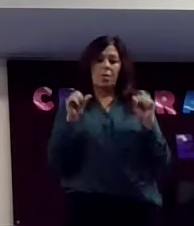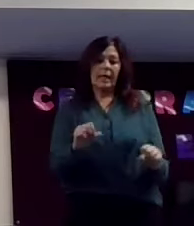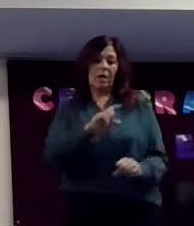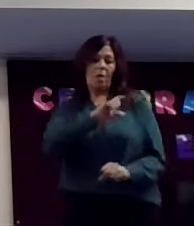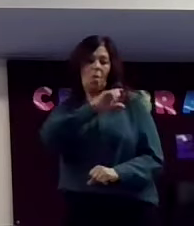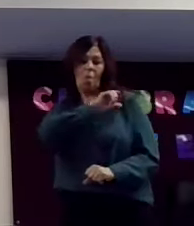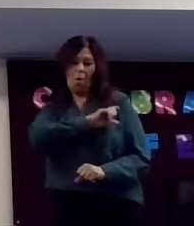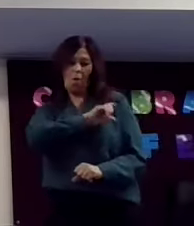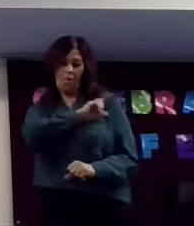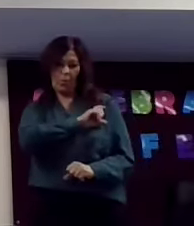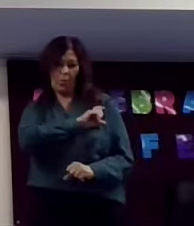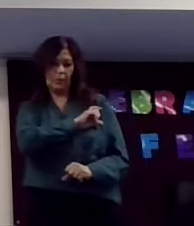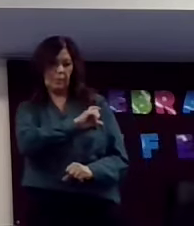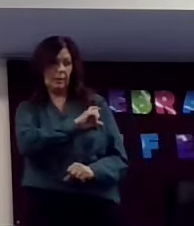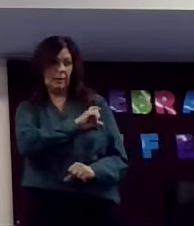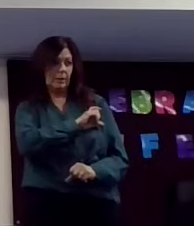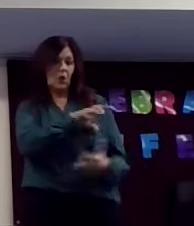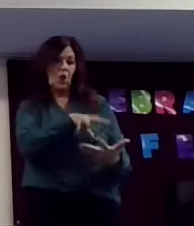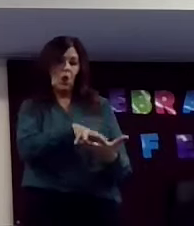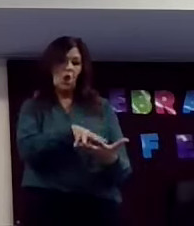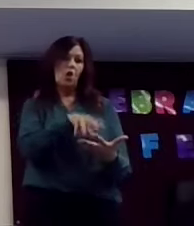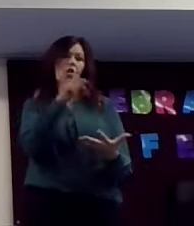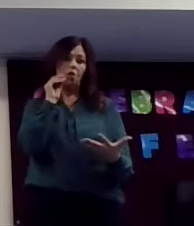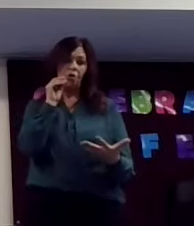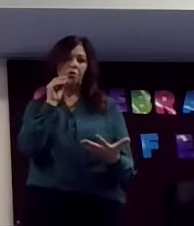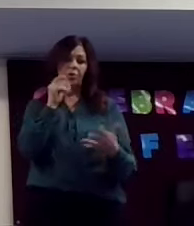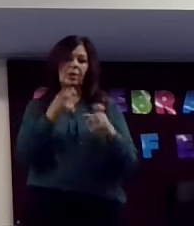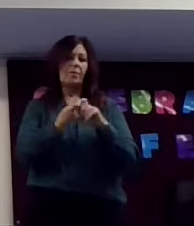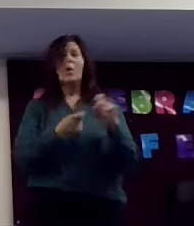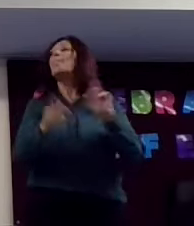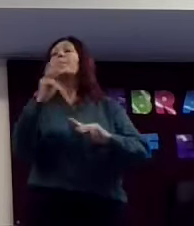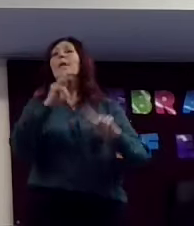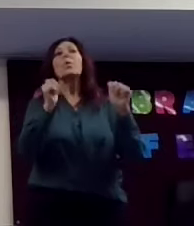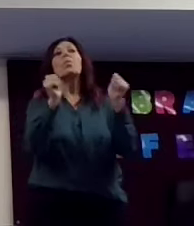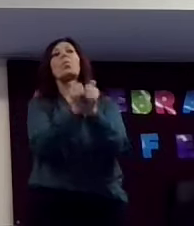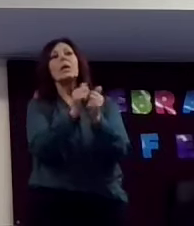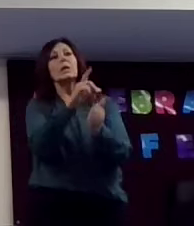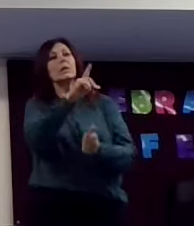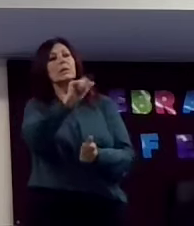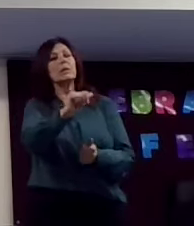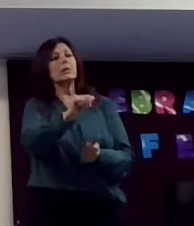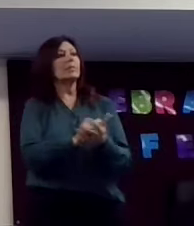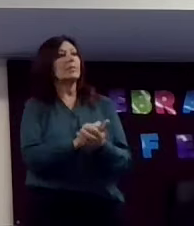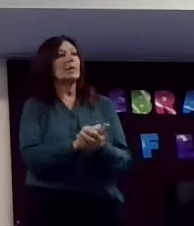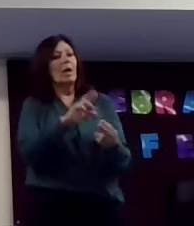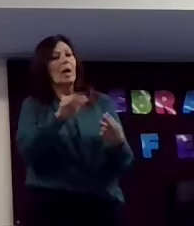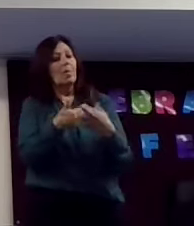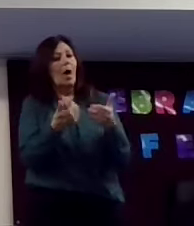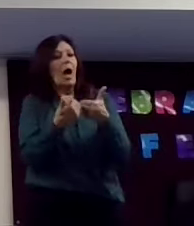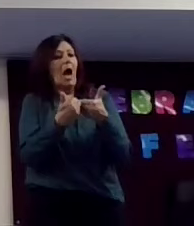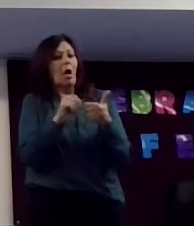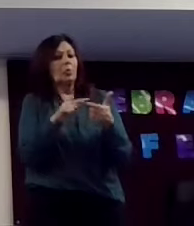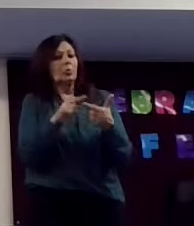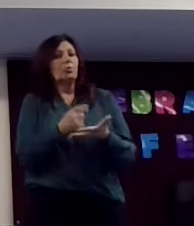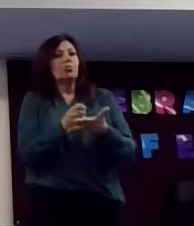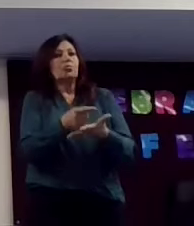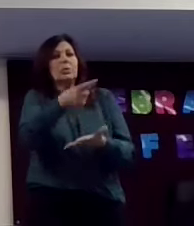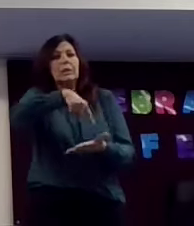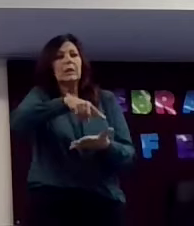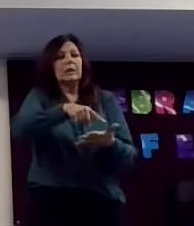law enforcement learn from people with disabilities about how to treat